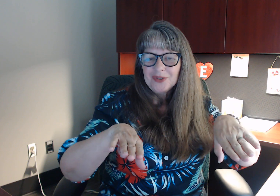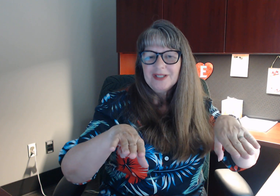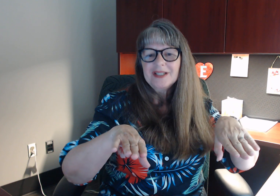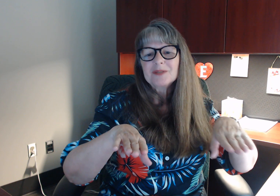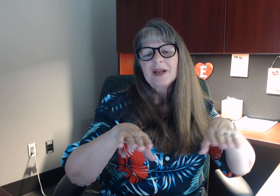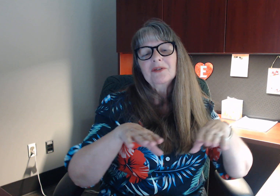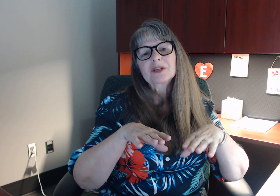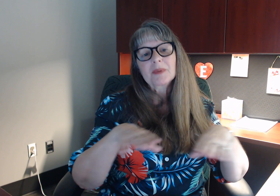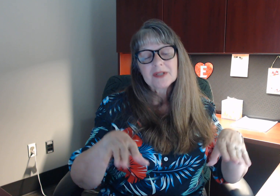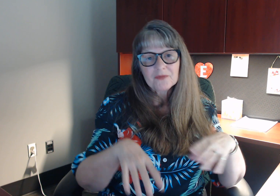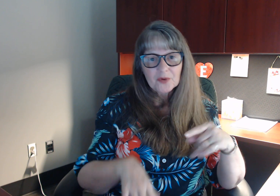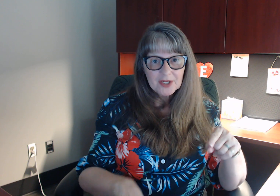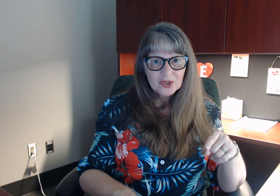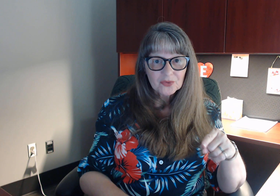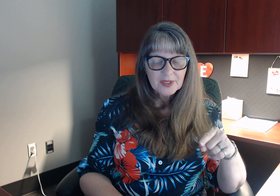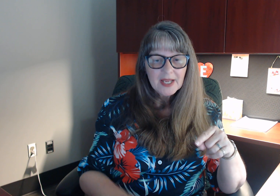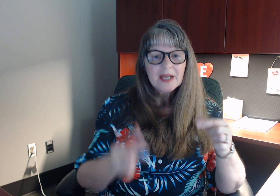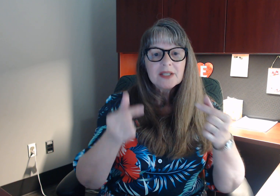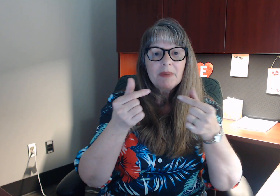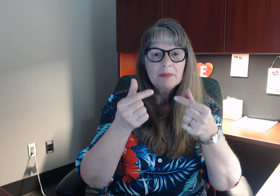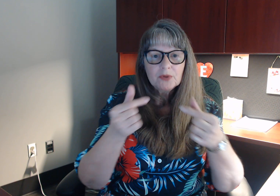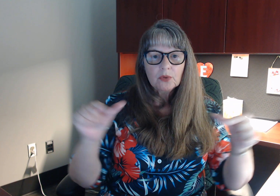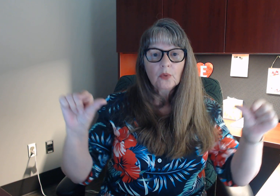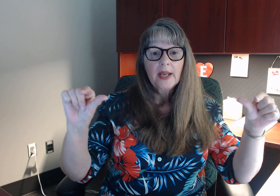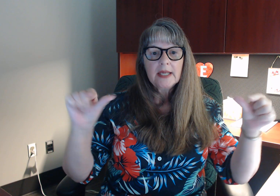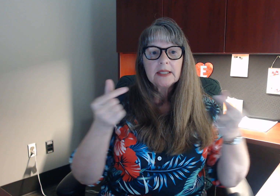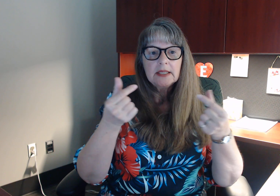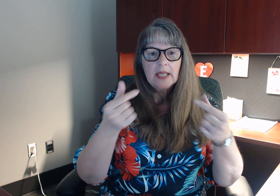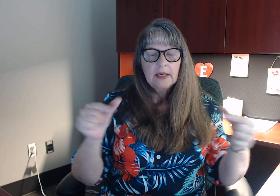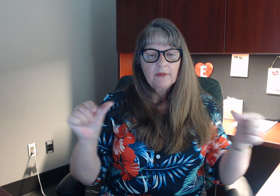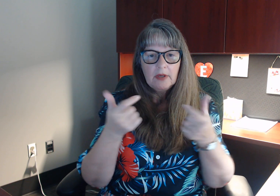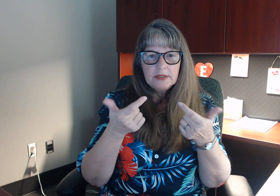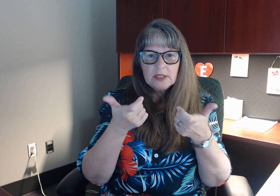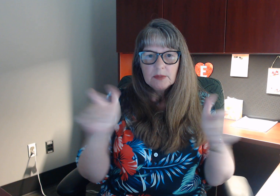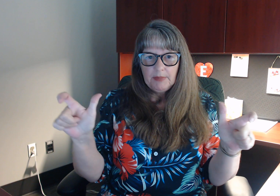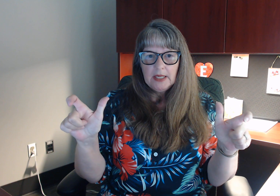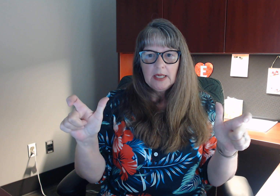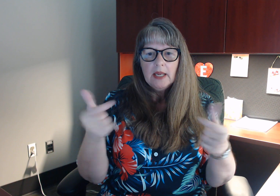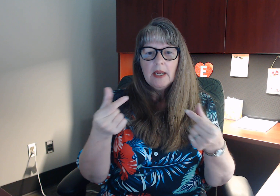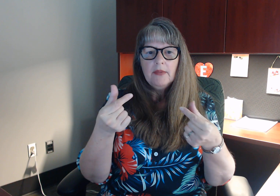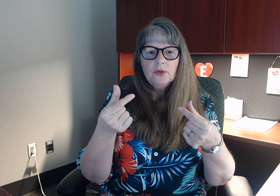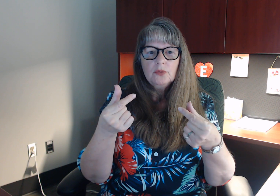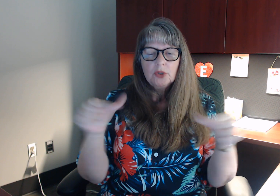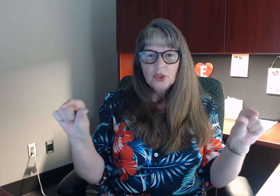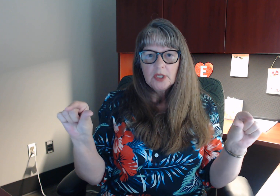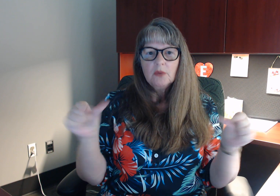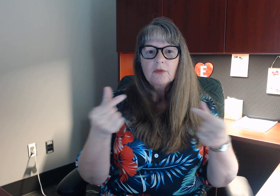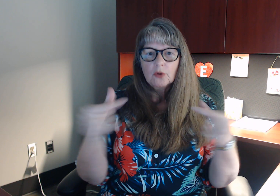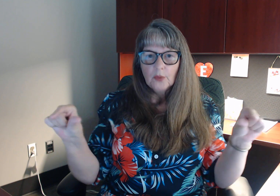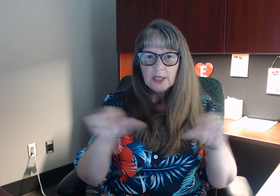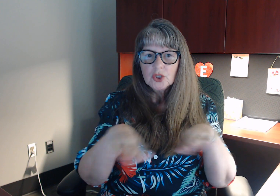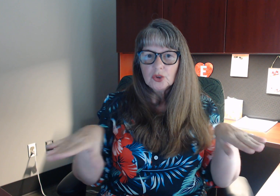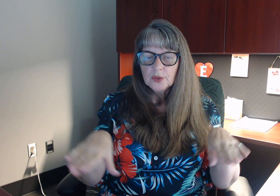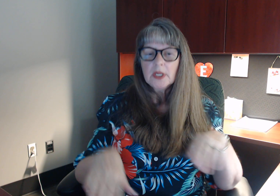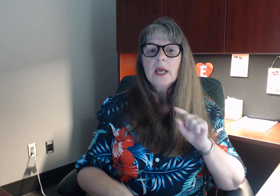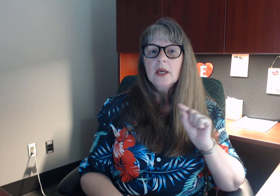is my sign for grandchildren. Some people do grand, like, because this is big, and they'll do G for grandchildren. So you